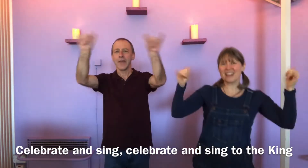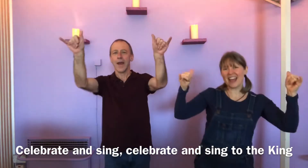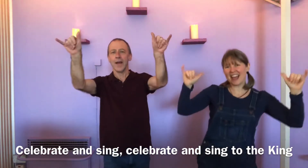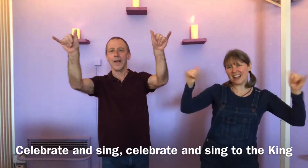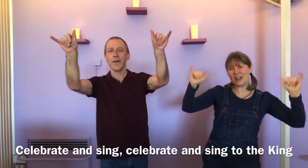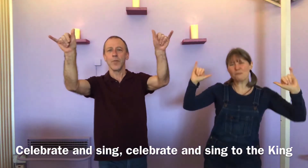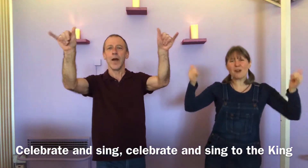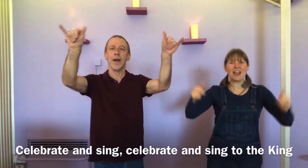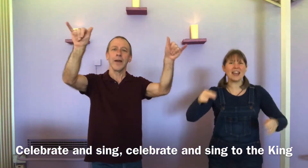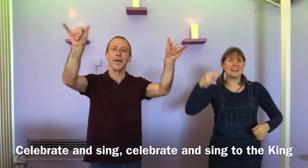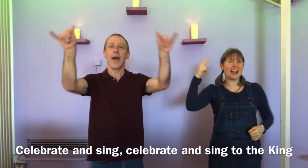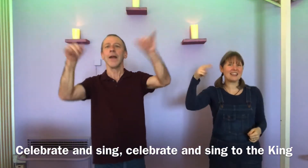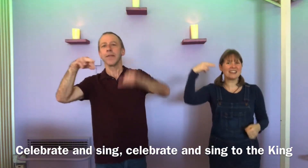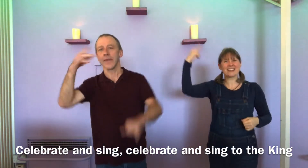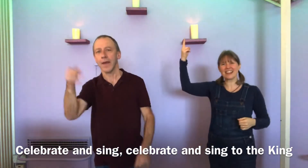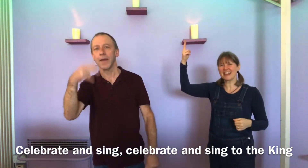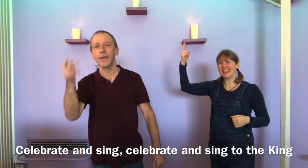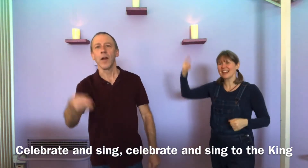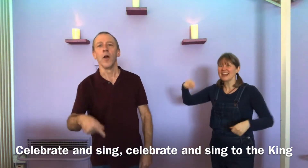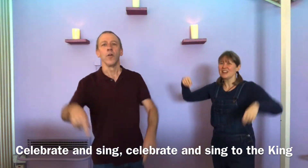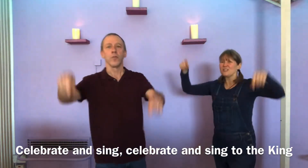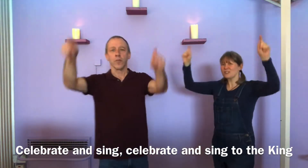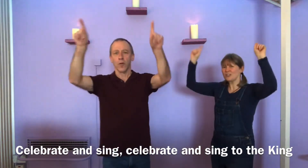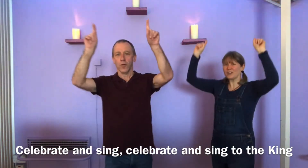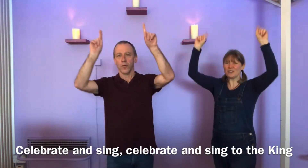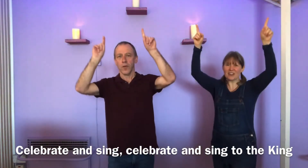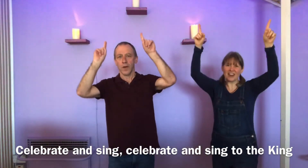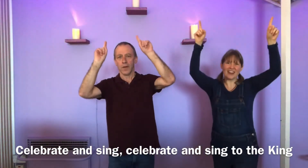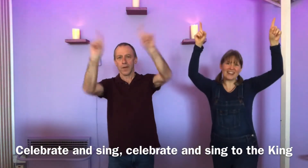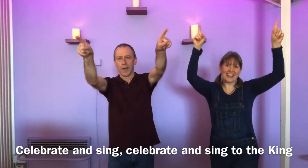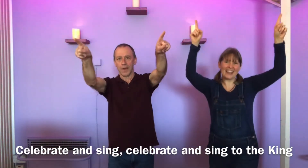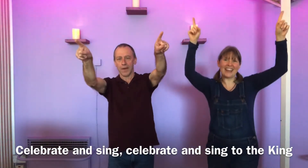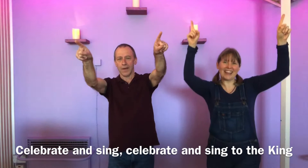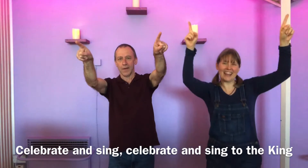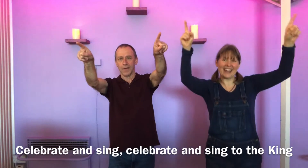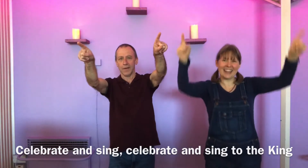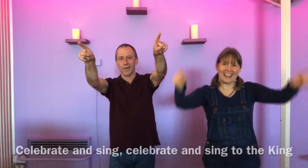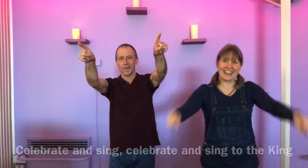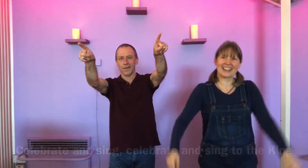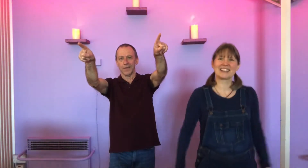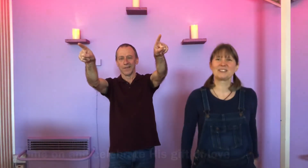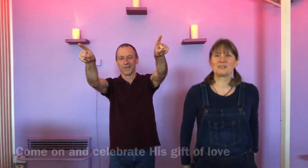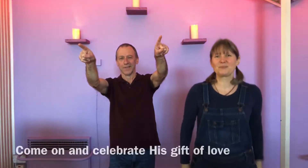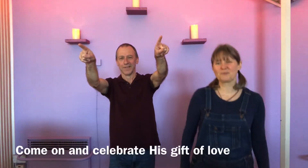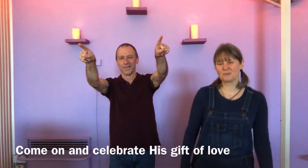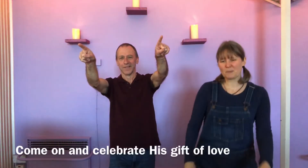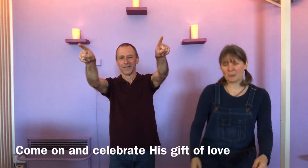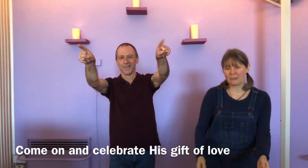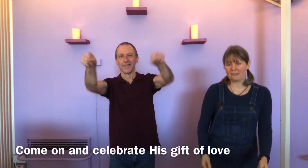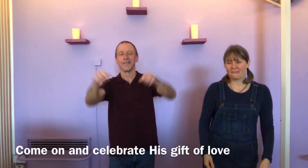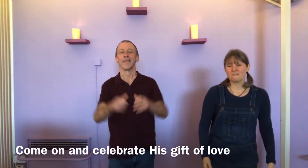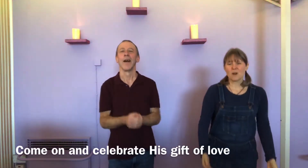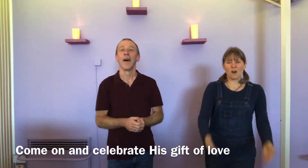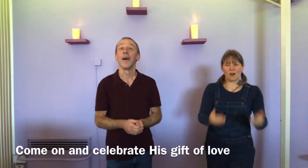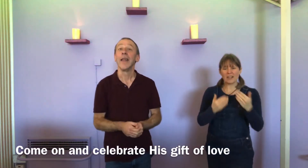Celebrate and sing Celebrate To the King Come on and